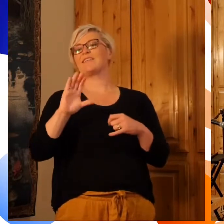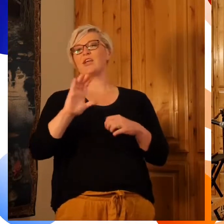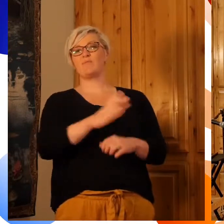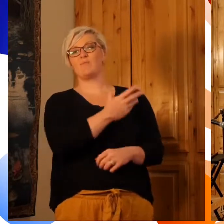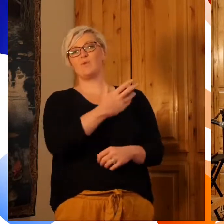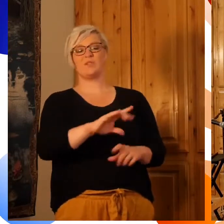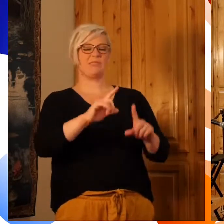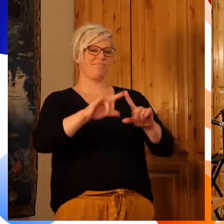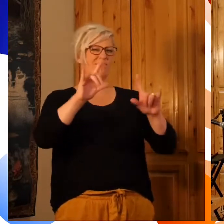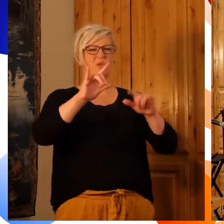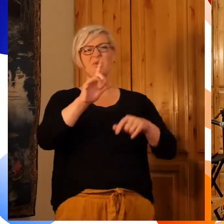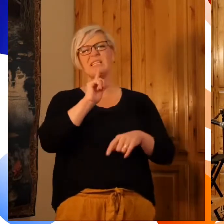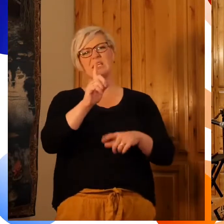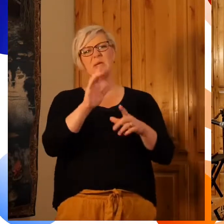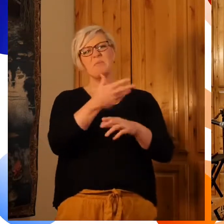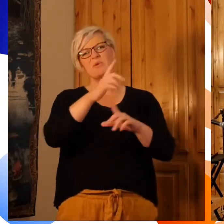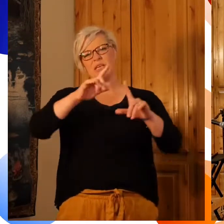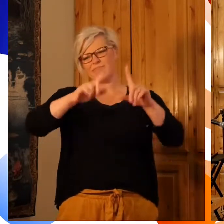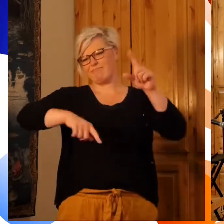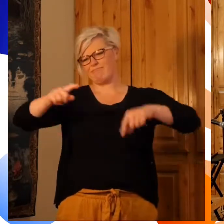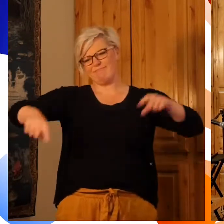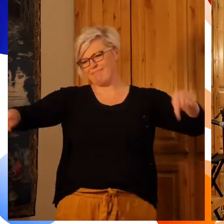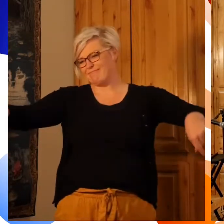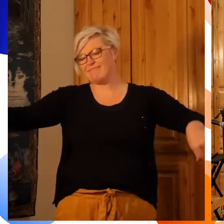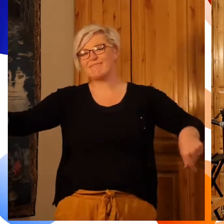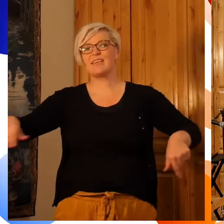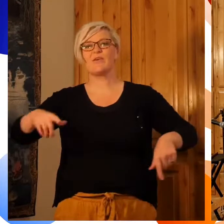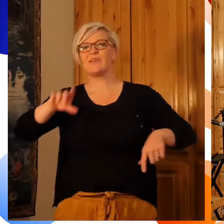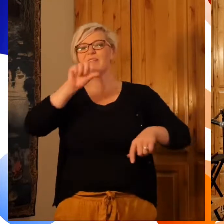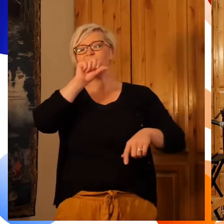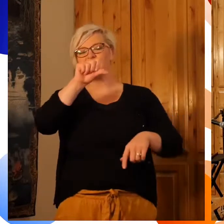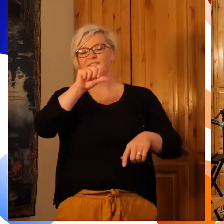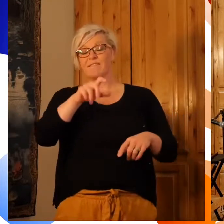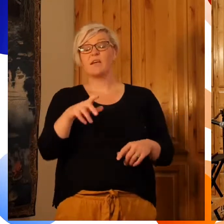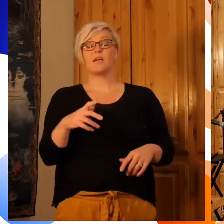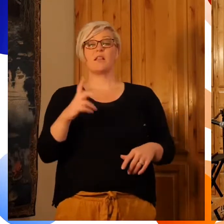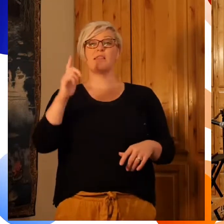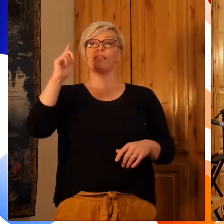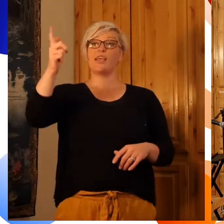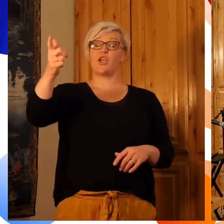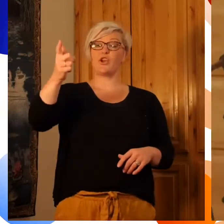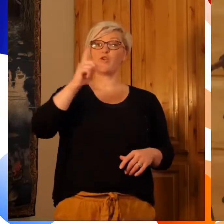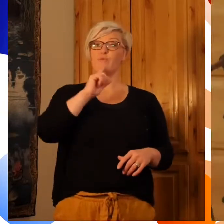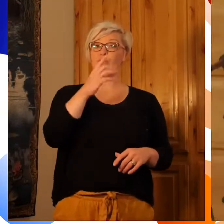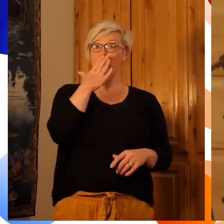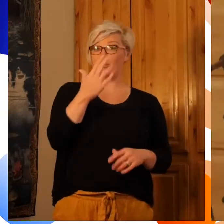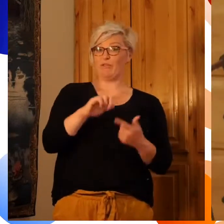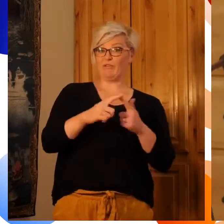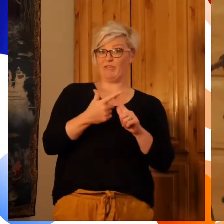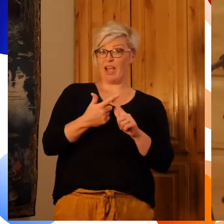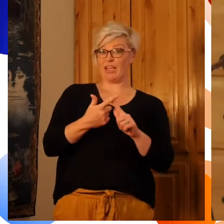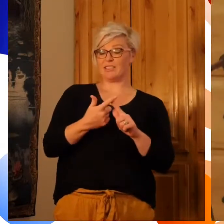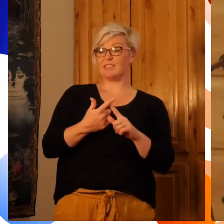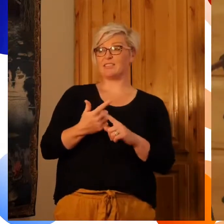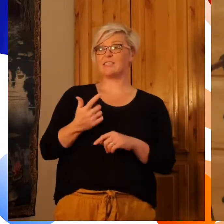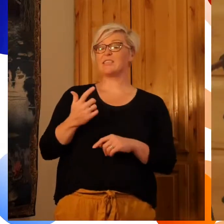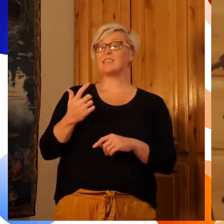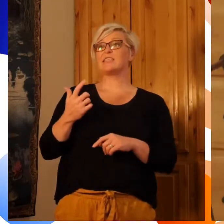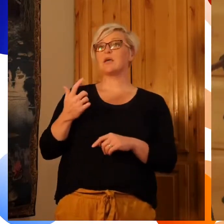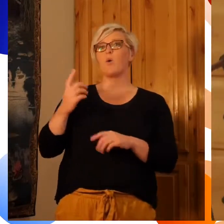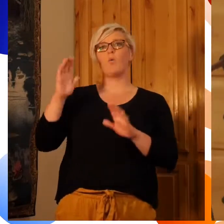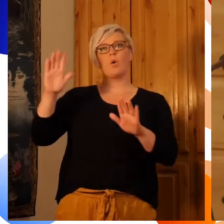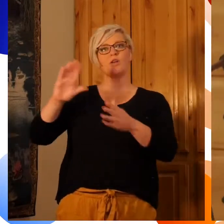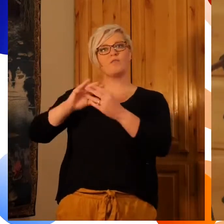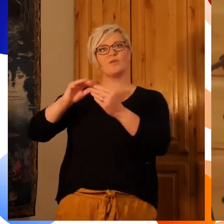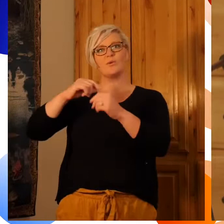really loved it. And at some point in time, later on, a really good friend of ours who's a wonderful storyteller, Mark